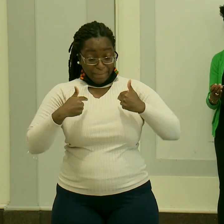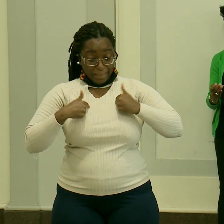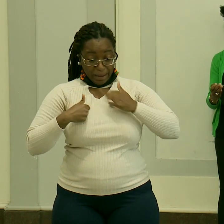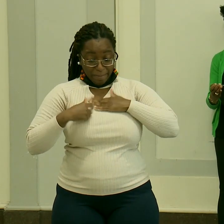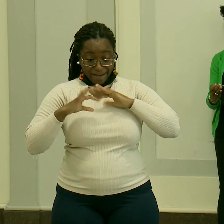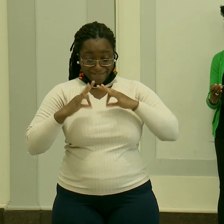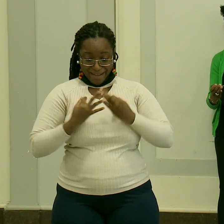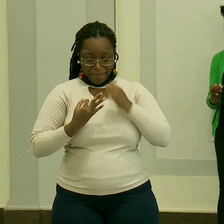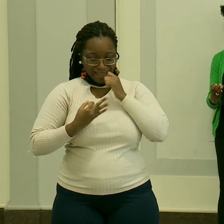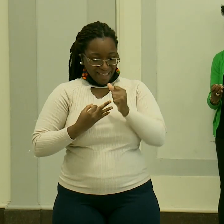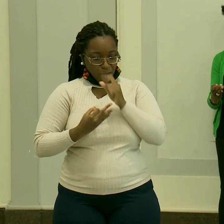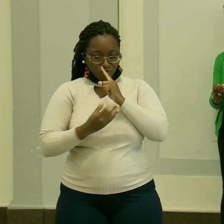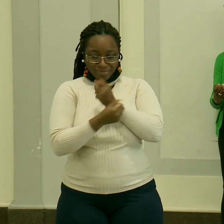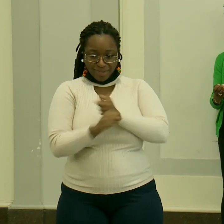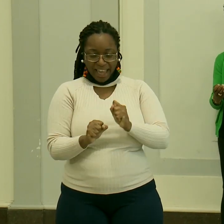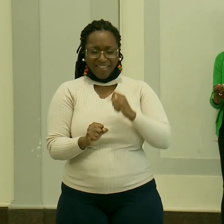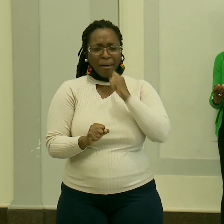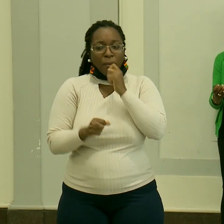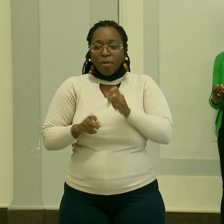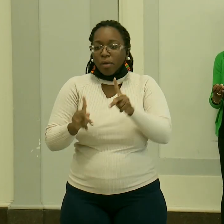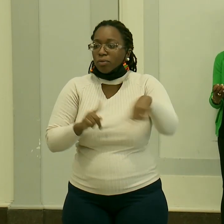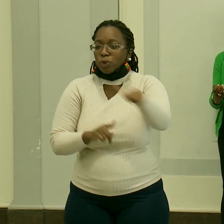to be in one.